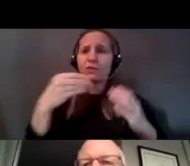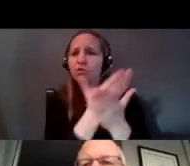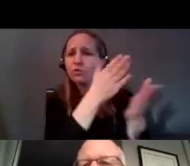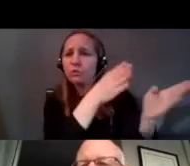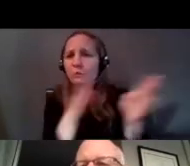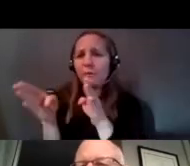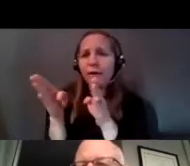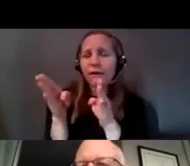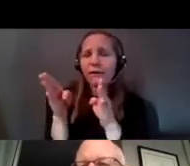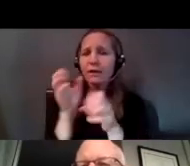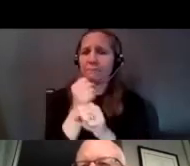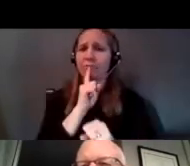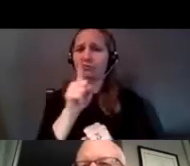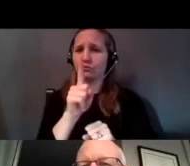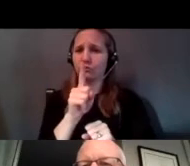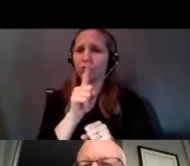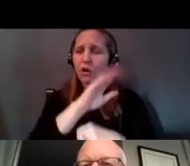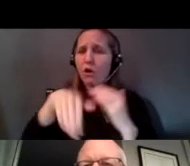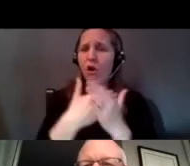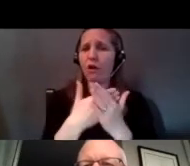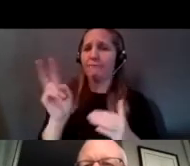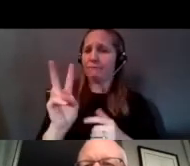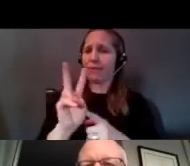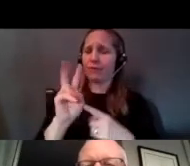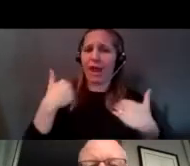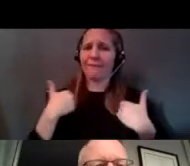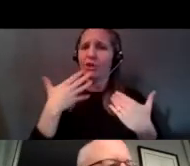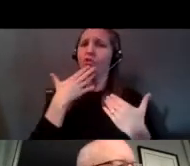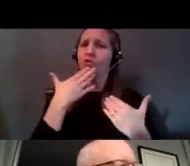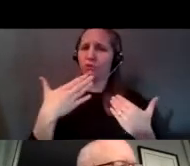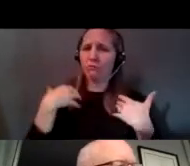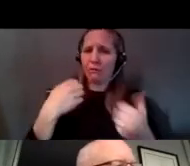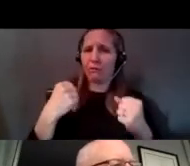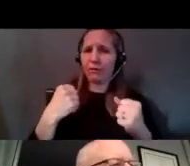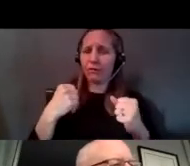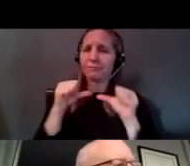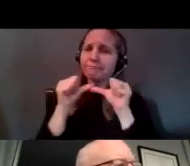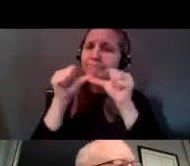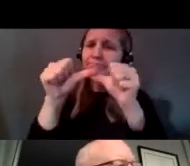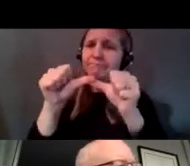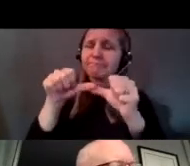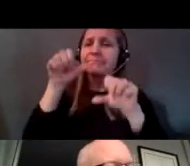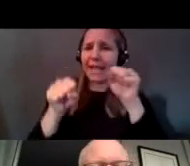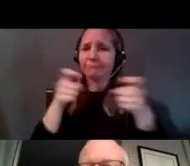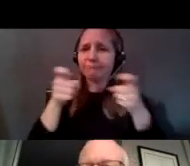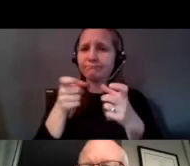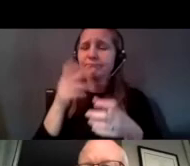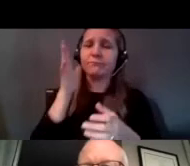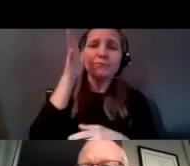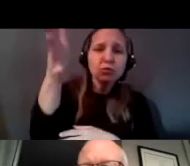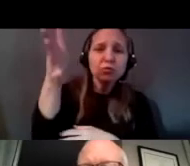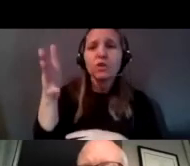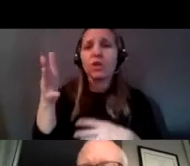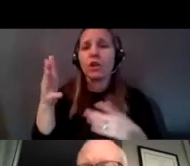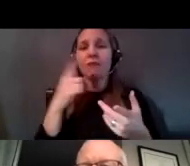want to do to really ensure that Vancouver has a healthy, resilient future, and that the plan stakes out not only big